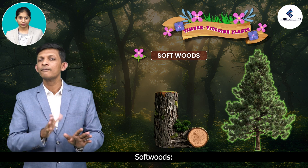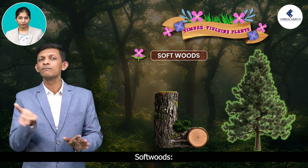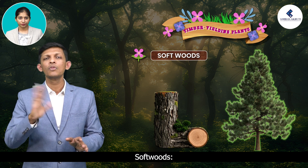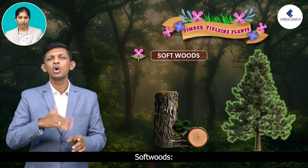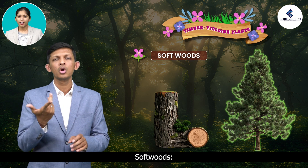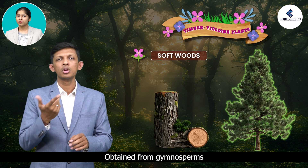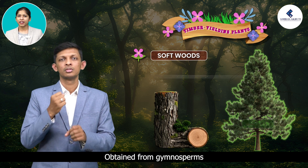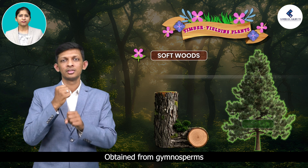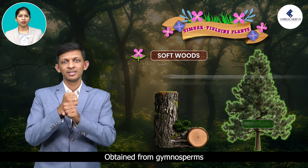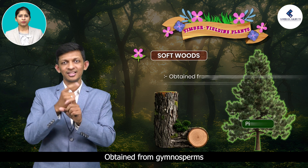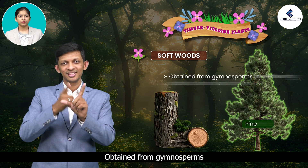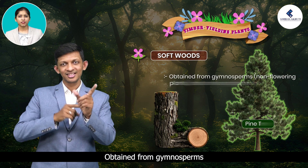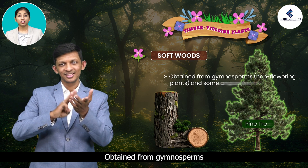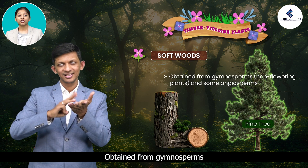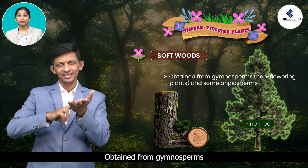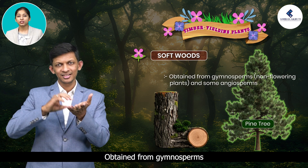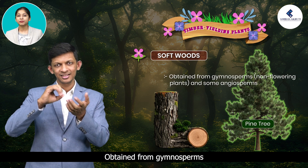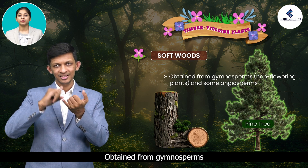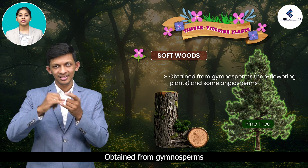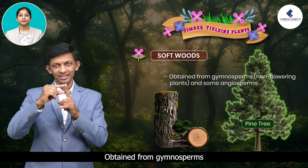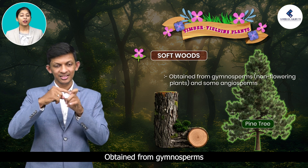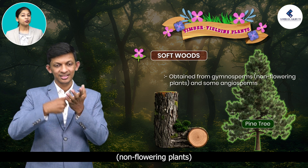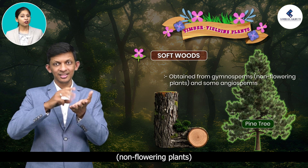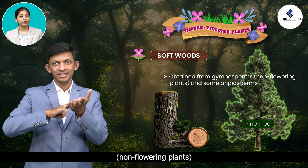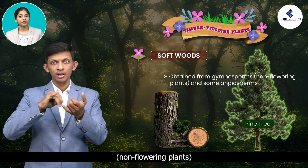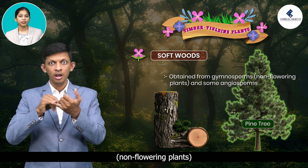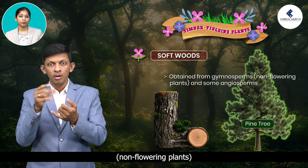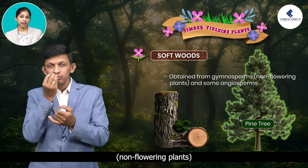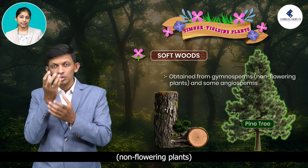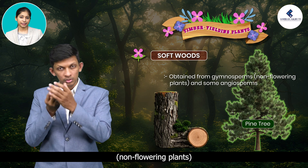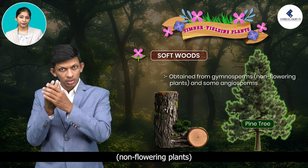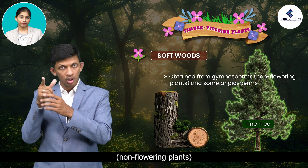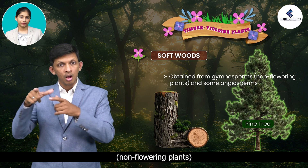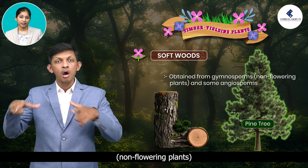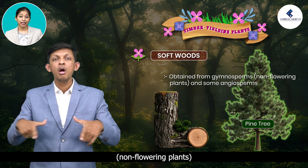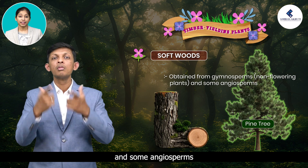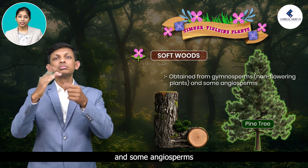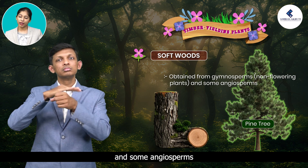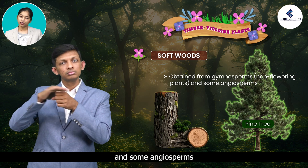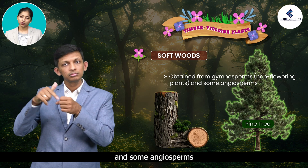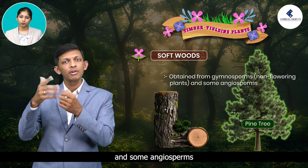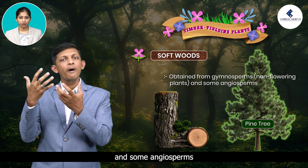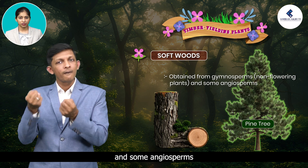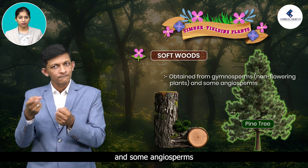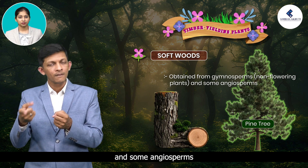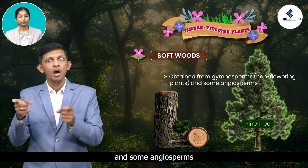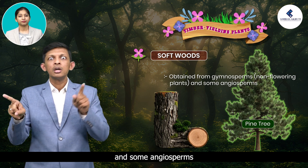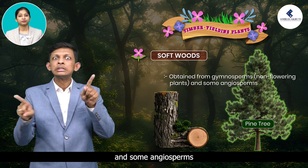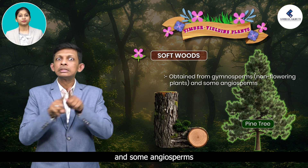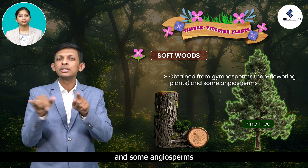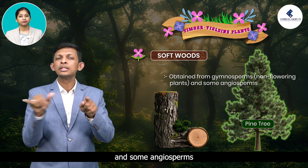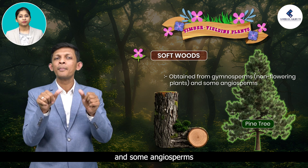Softwoods, obtained from gymnosperms, non-flowering plants, and some angiosperms.